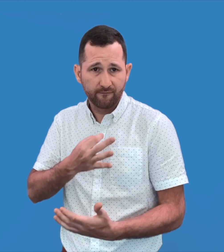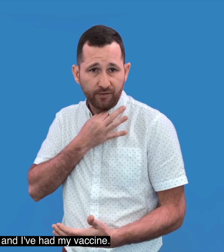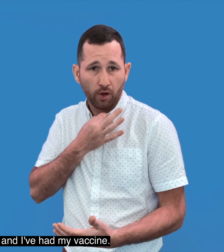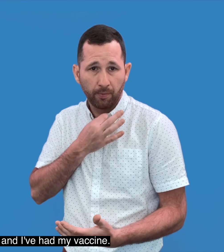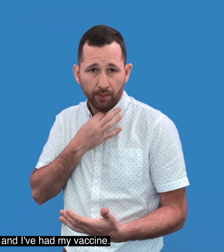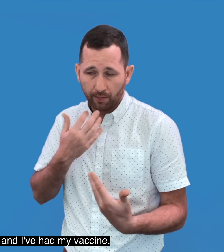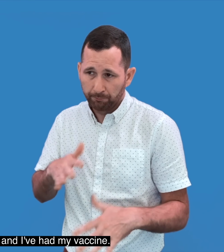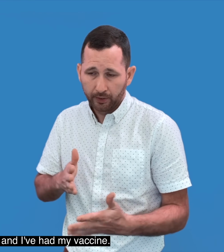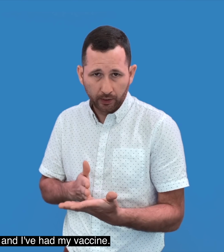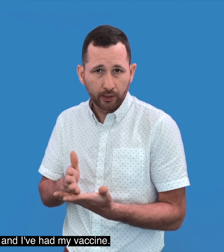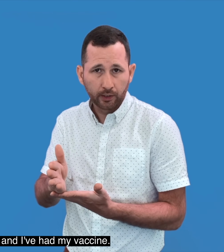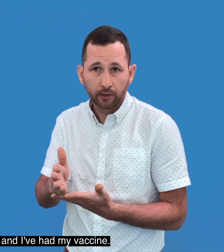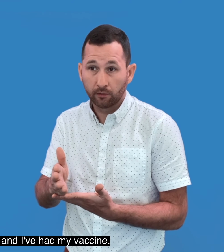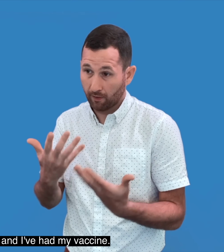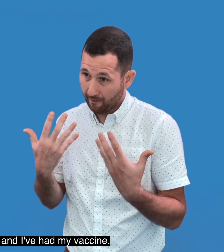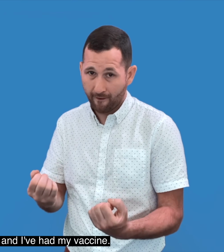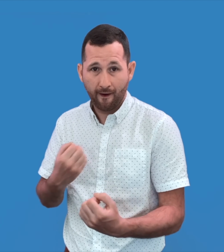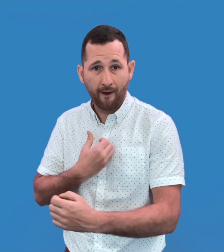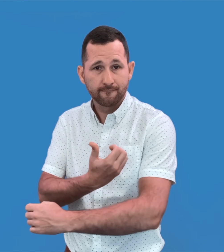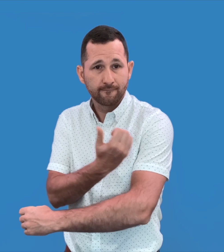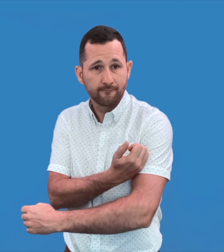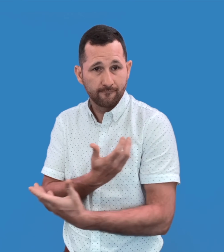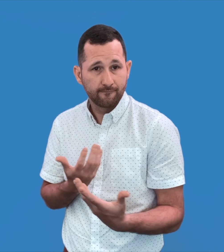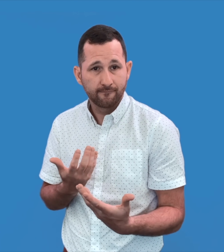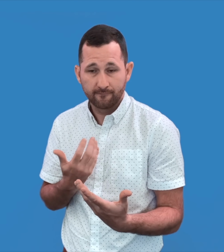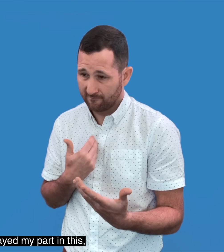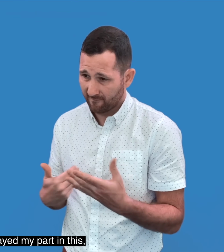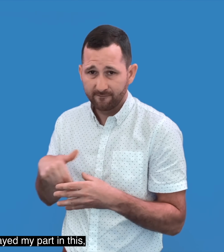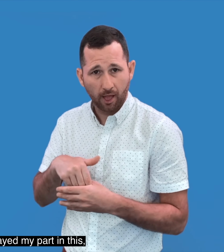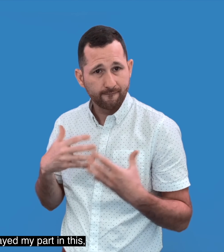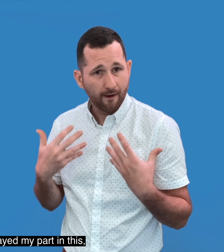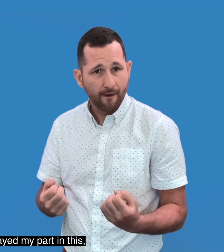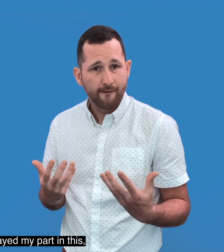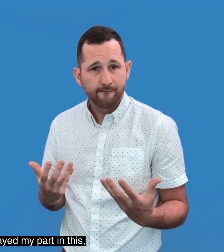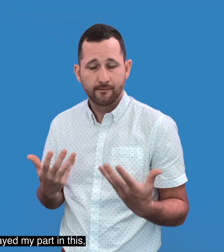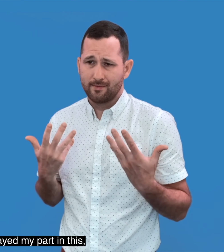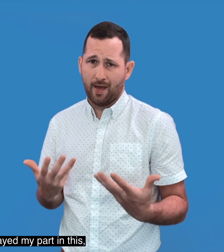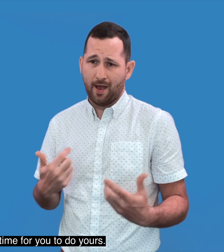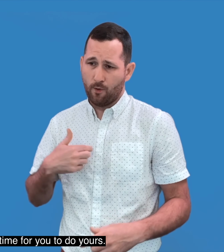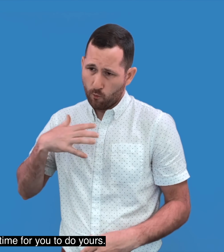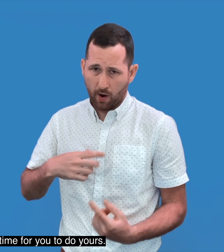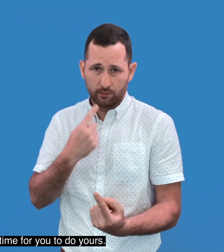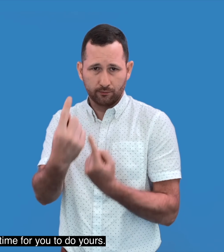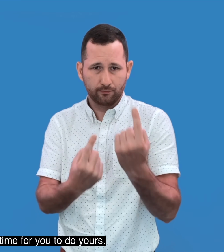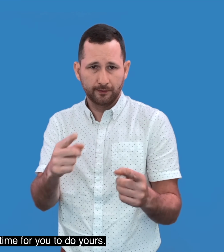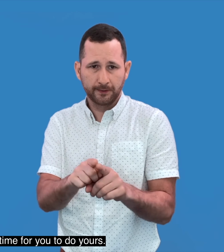I'm vulnerable and I've had my vaccine. I have played my part in this, and now it's time for you to